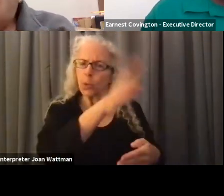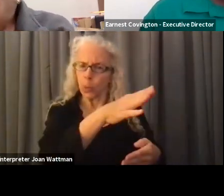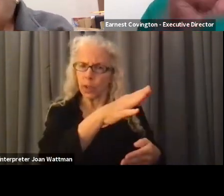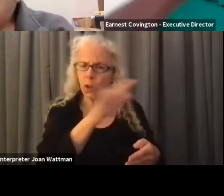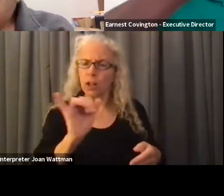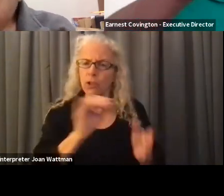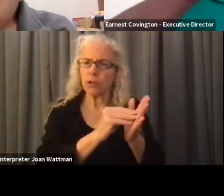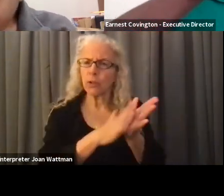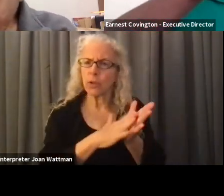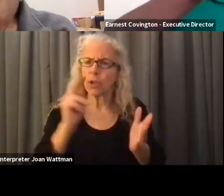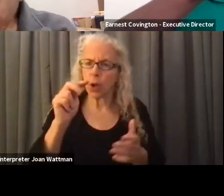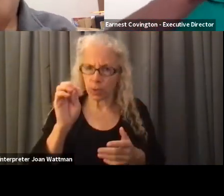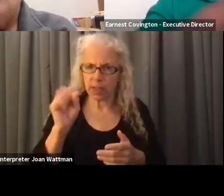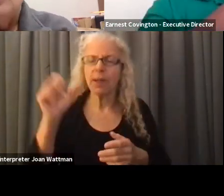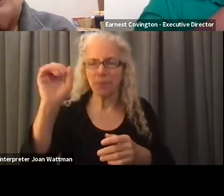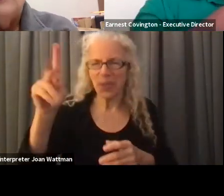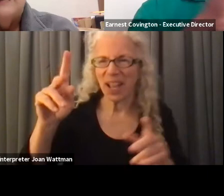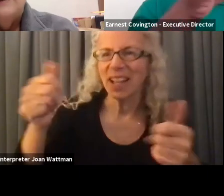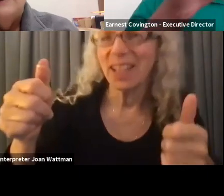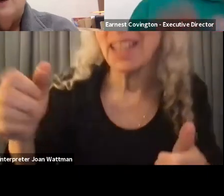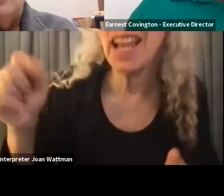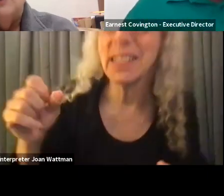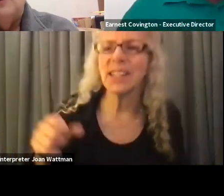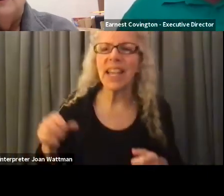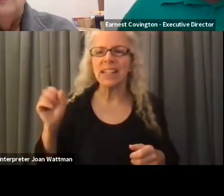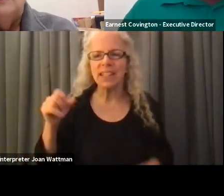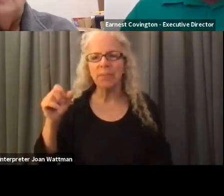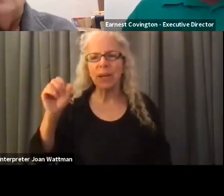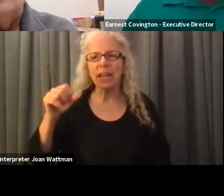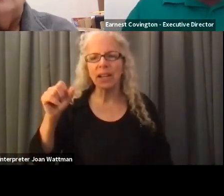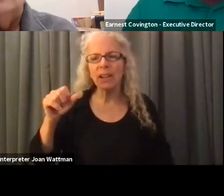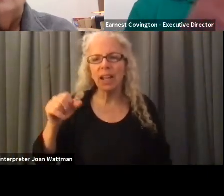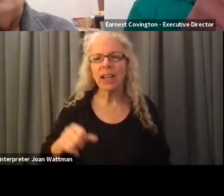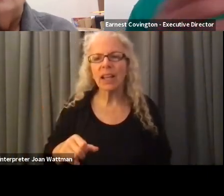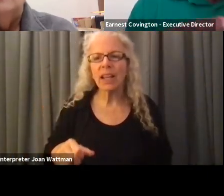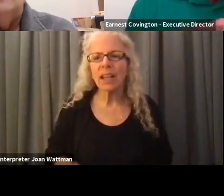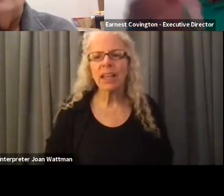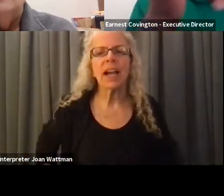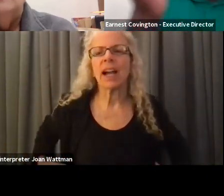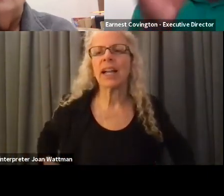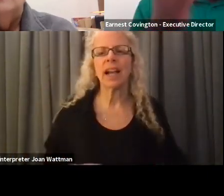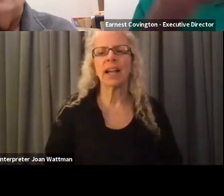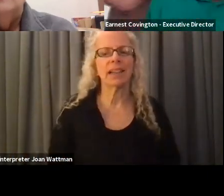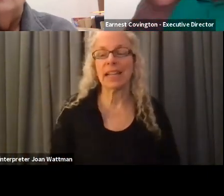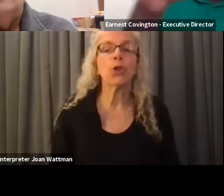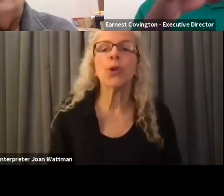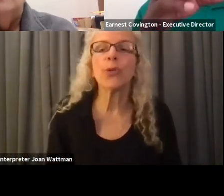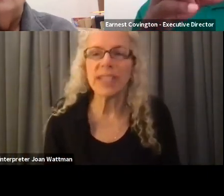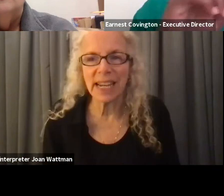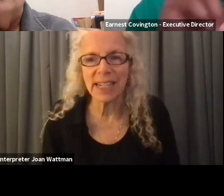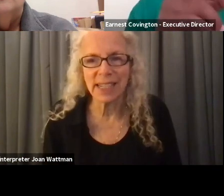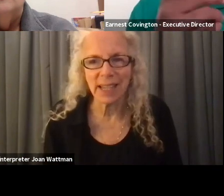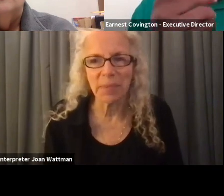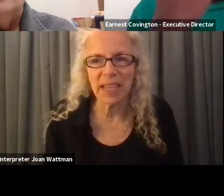our minutes. We are going to choose a date in October. Yes, but yeah, I like 2 or